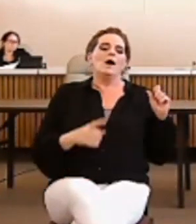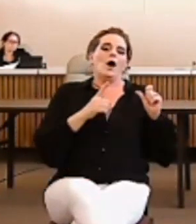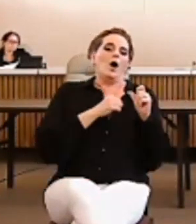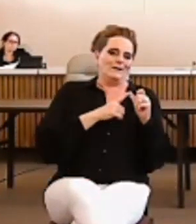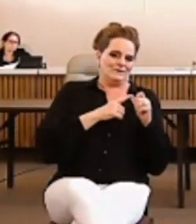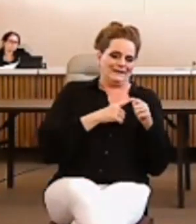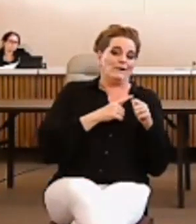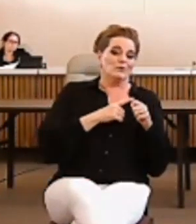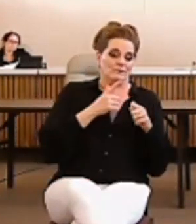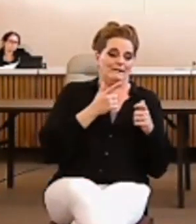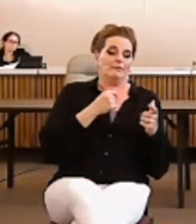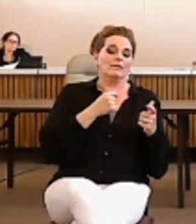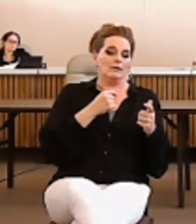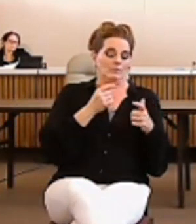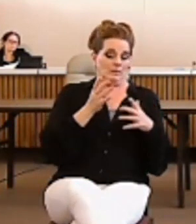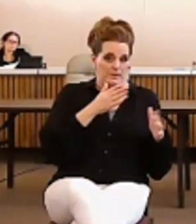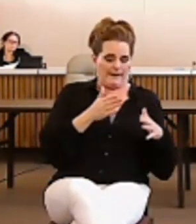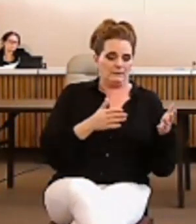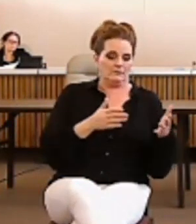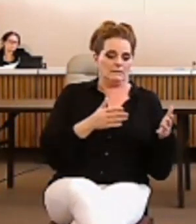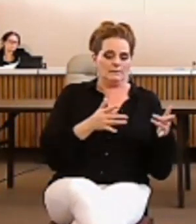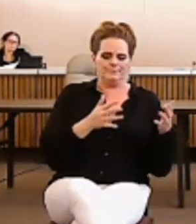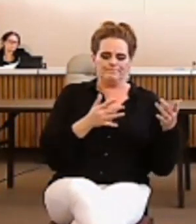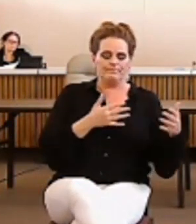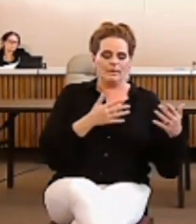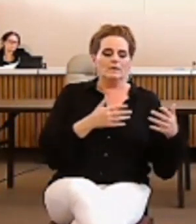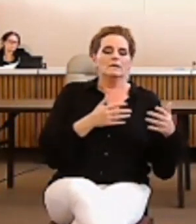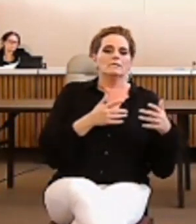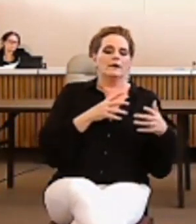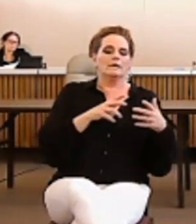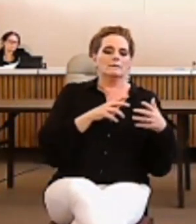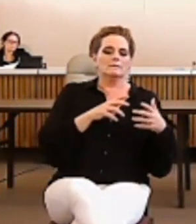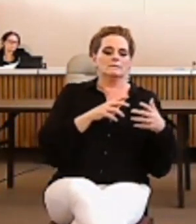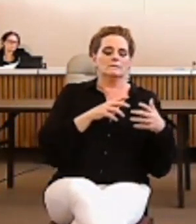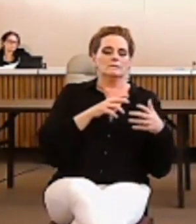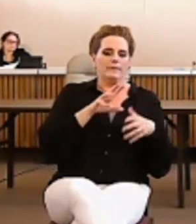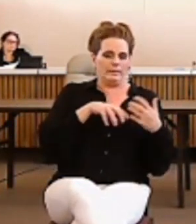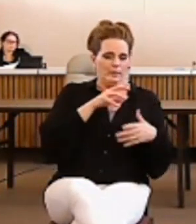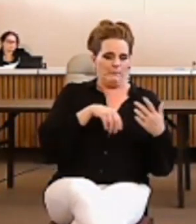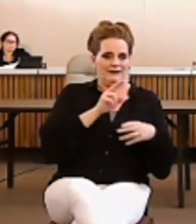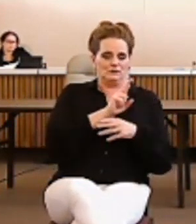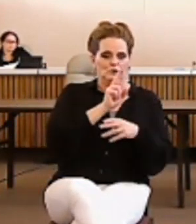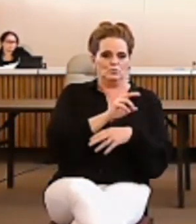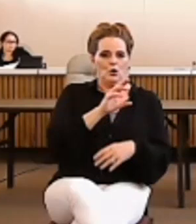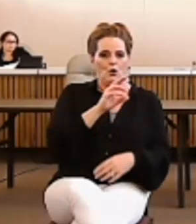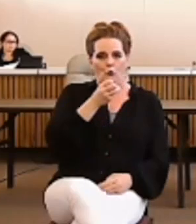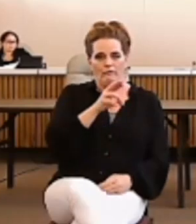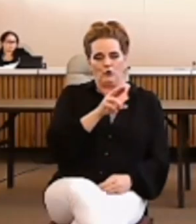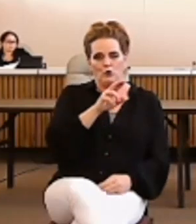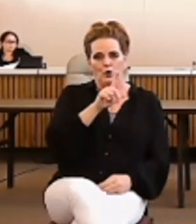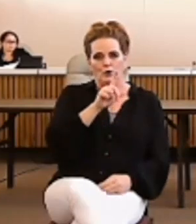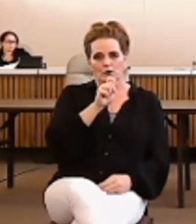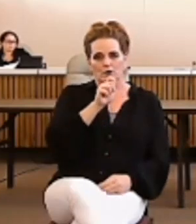talking about doing it under the mixed use overlay.